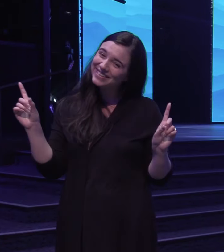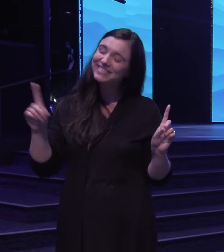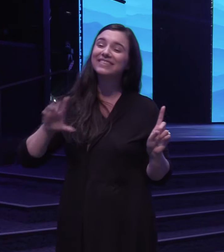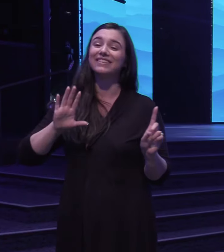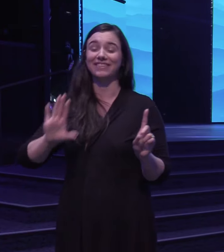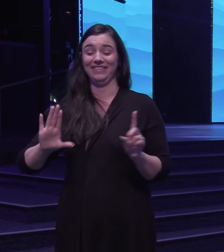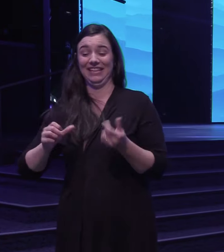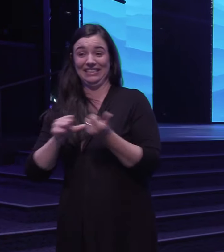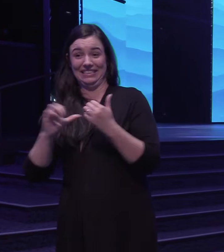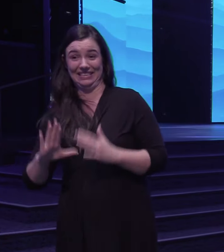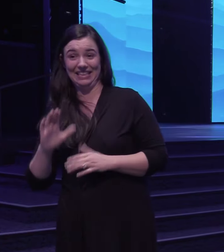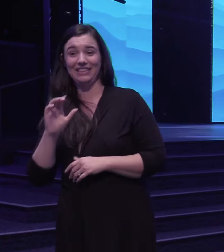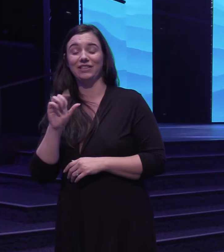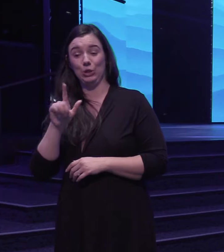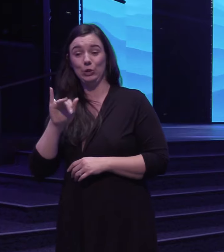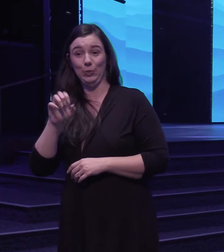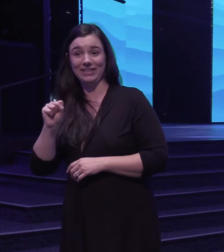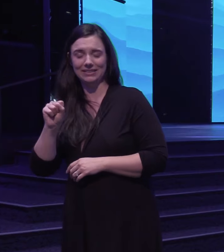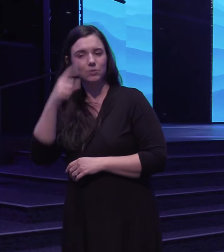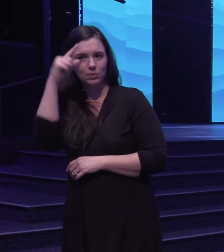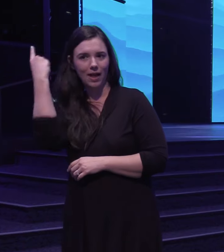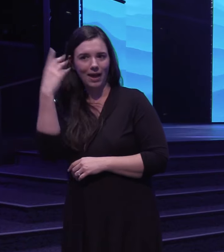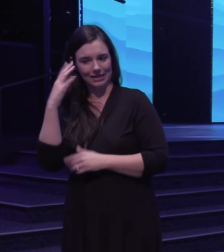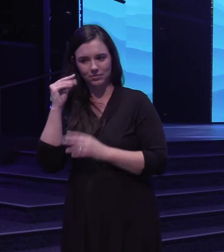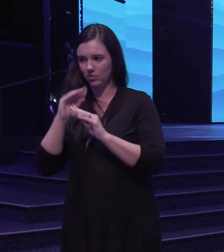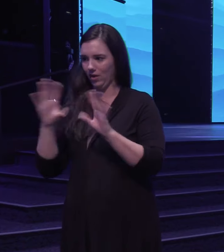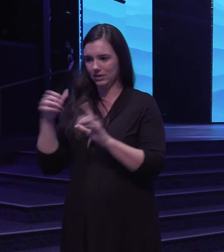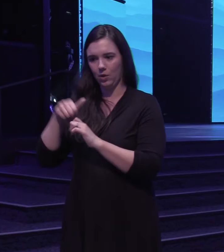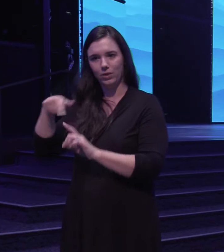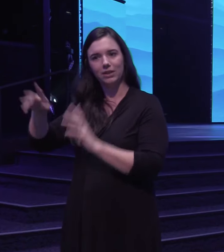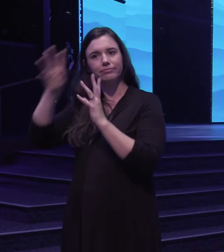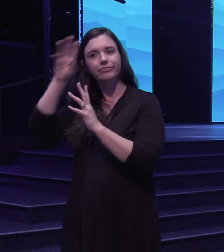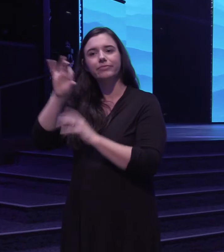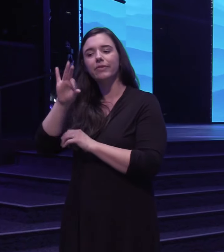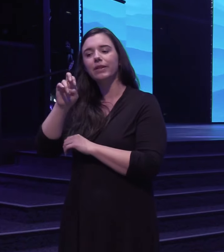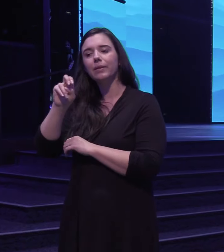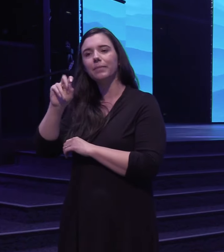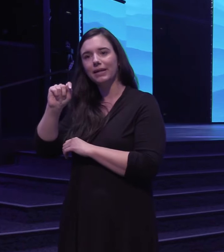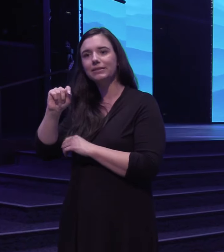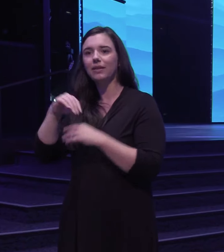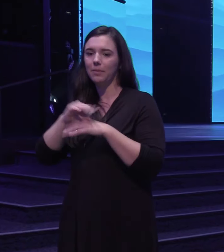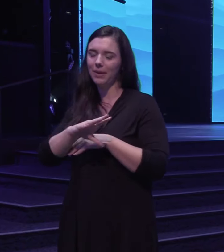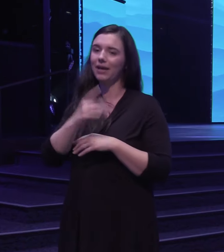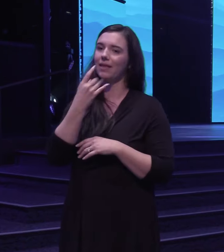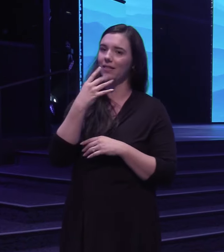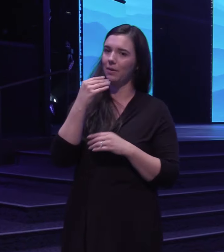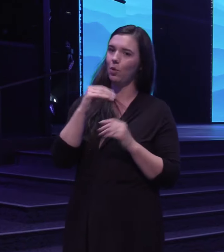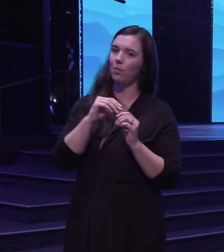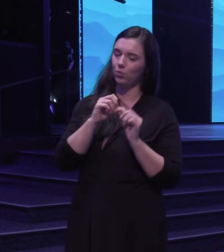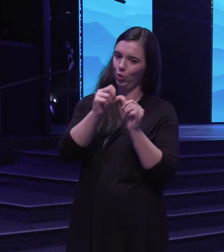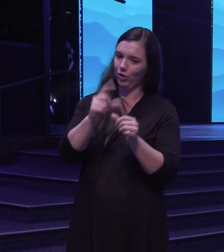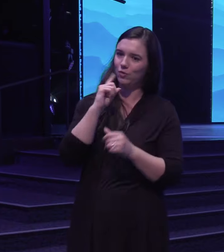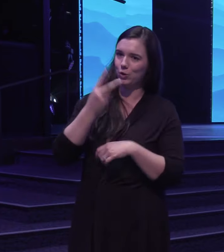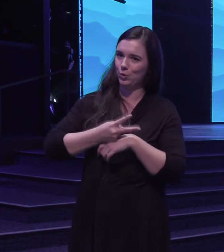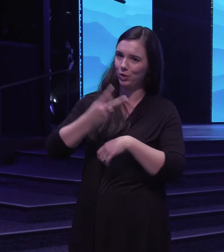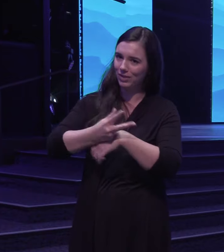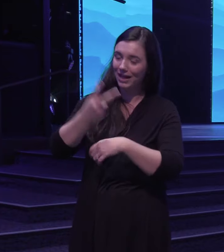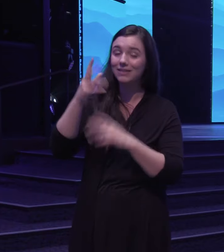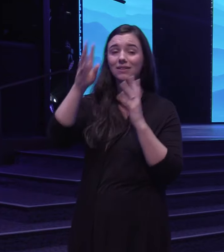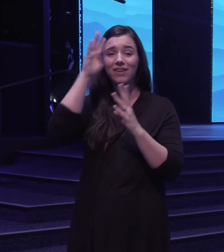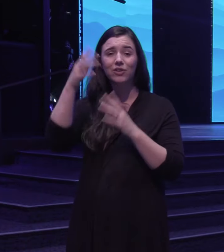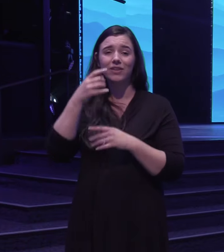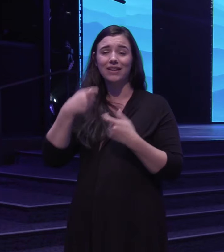but his right-hand man, Louis Latimer, was. You can tell how Louis Latimer came up with the filament that made the light bulb work for more than 2 or 3 days, invented the